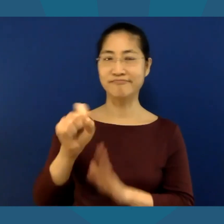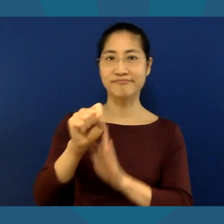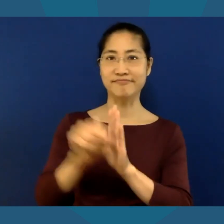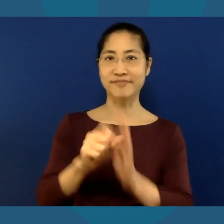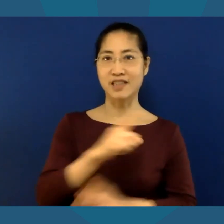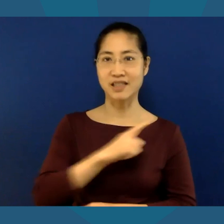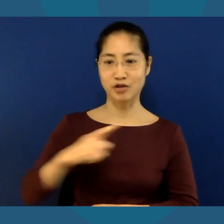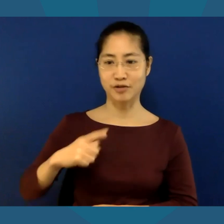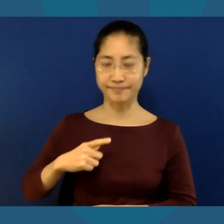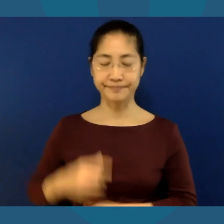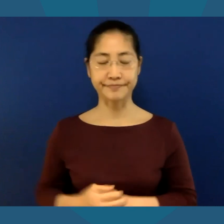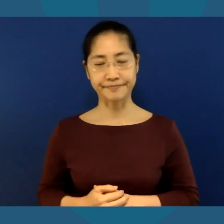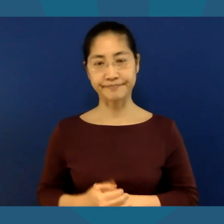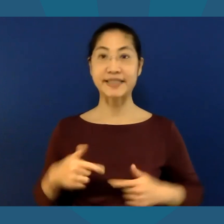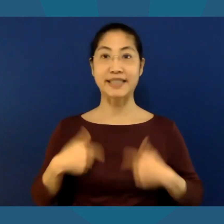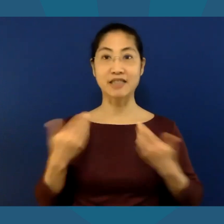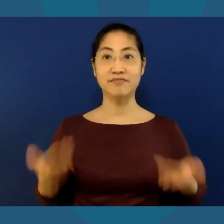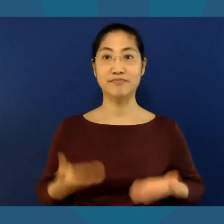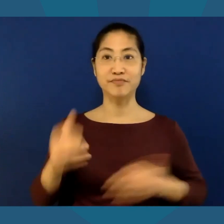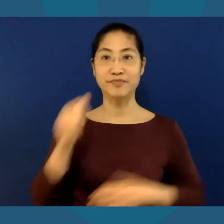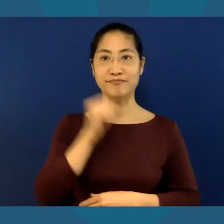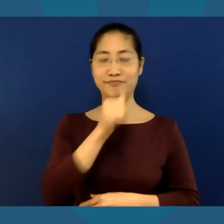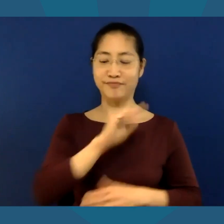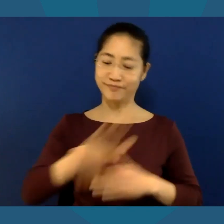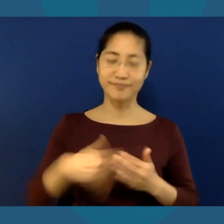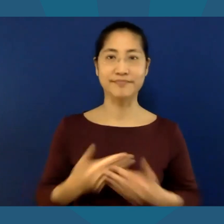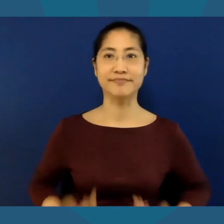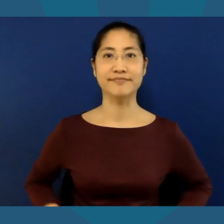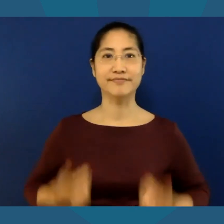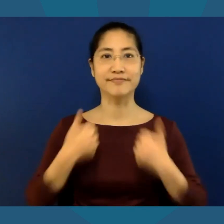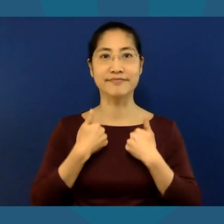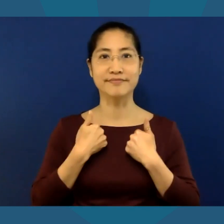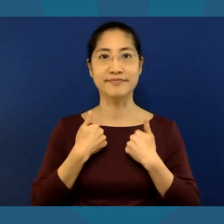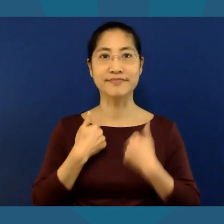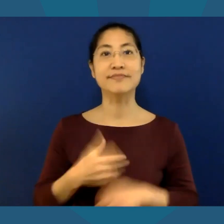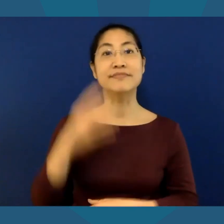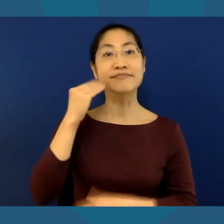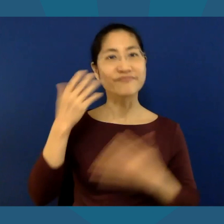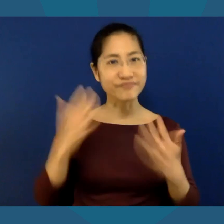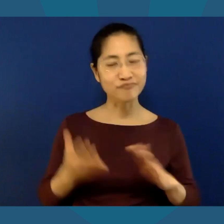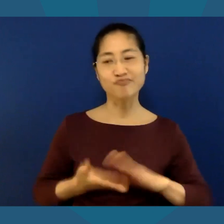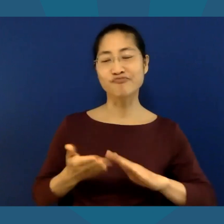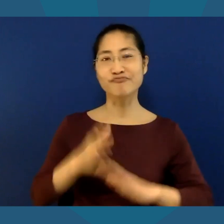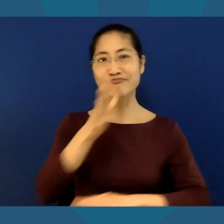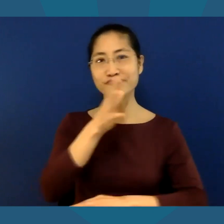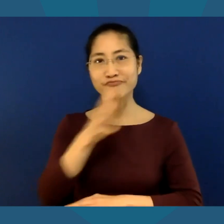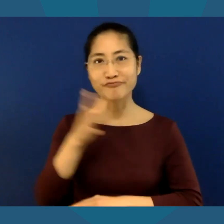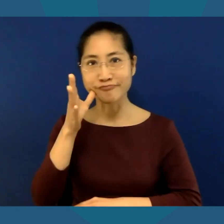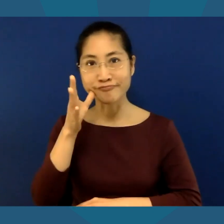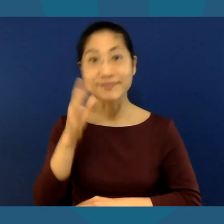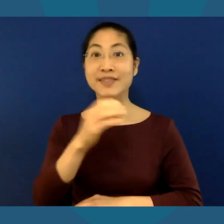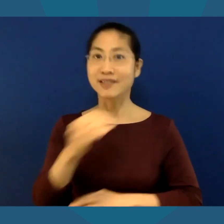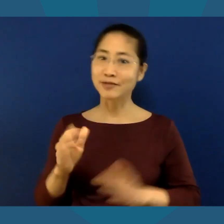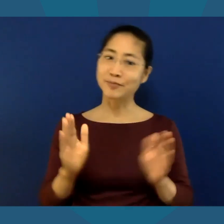represent you in the Arizona State Legislature. I have lived in Arizona my entire life and